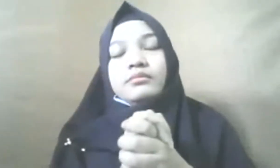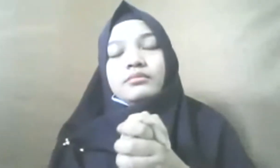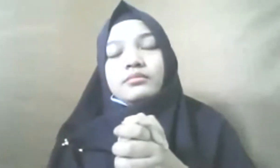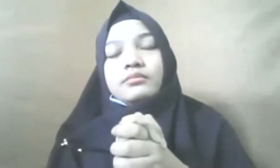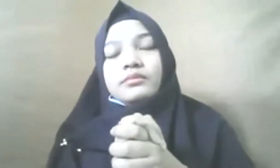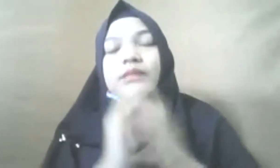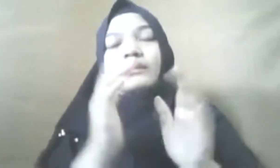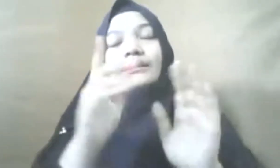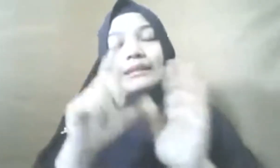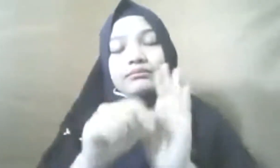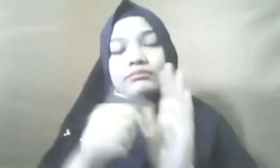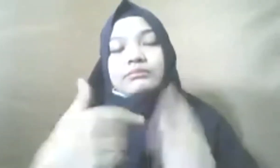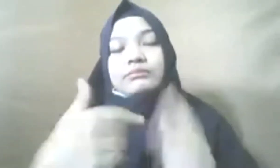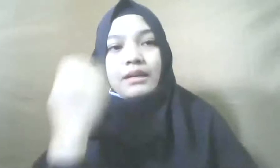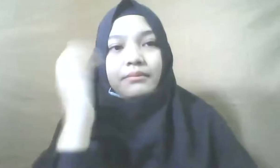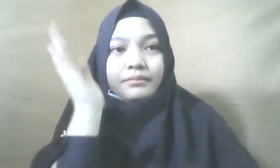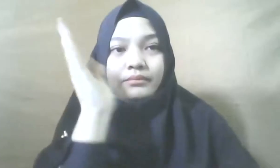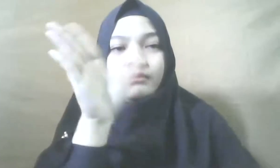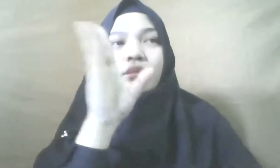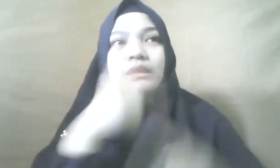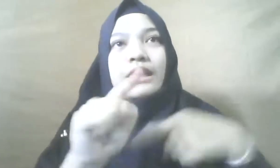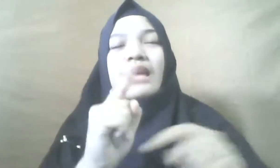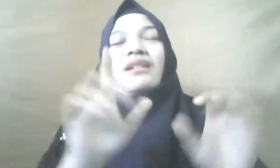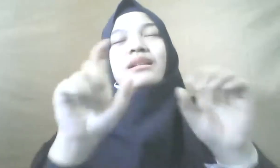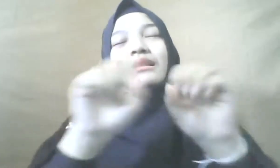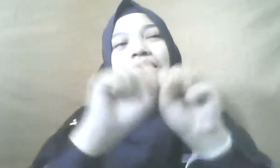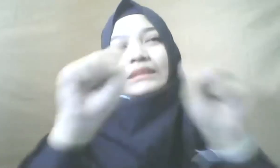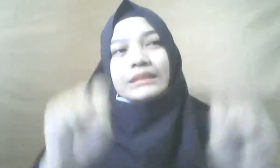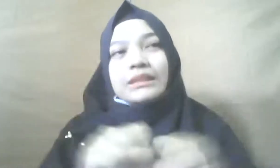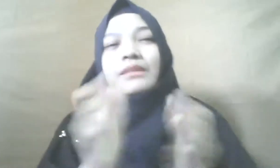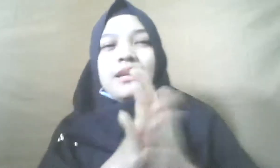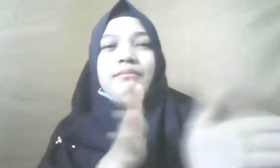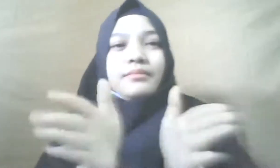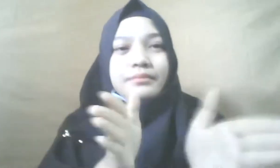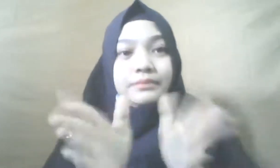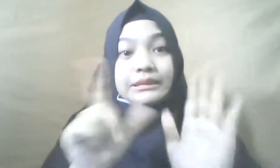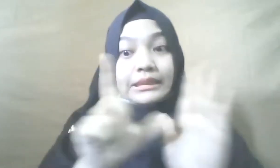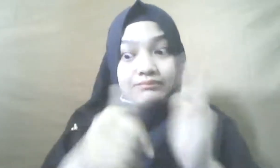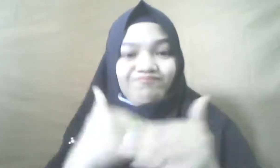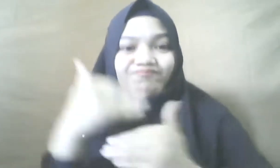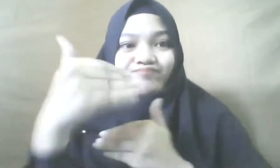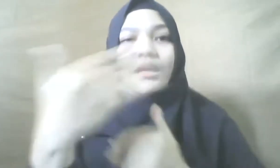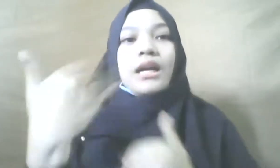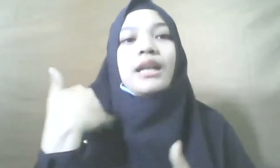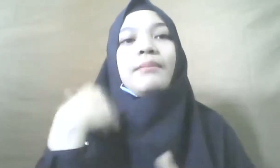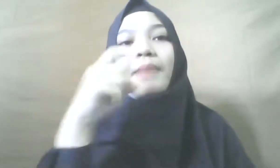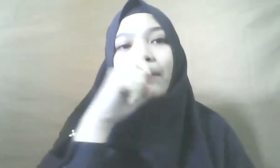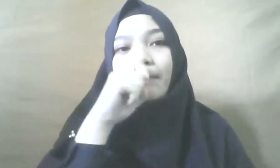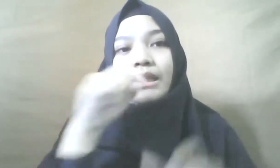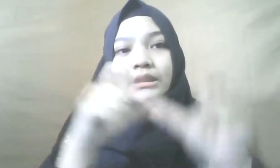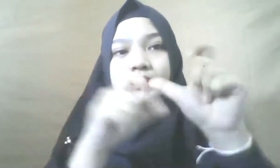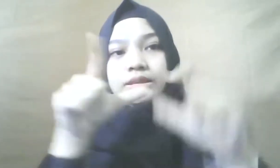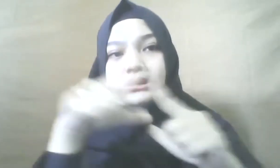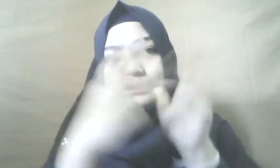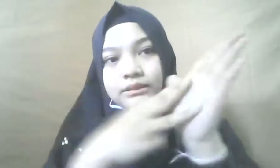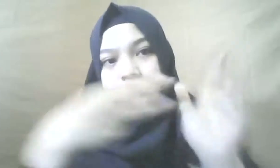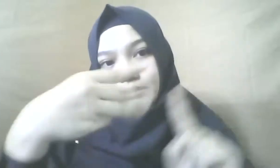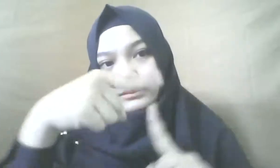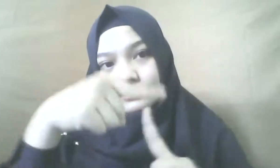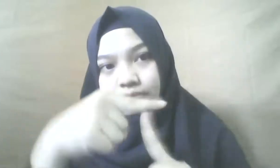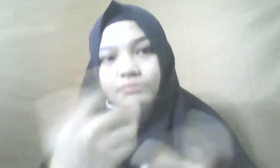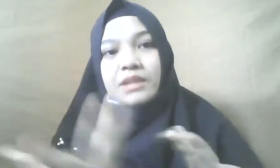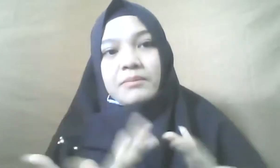about the policies, and then my colleague Slamet will continue to talk about our recent survey on how online teaching affects students